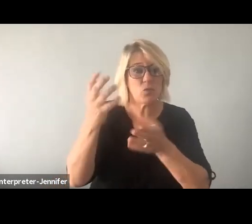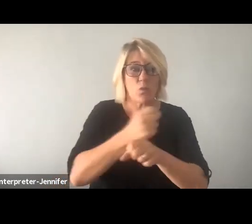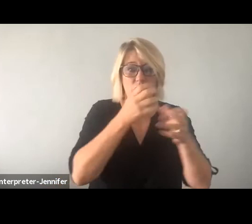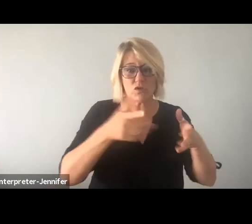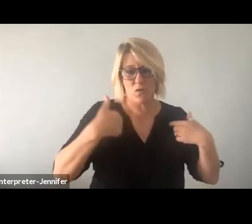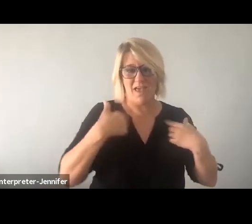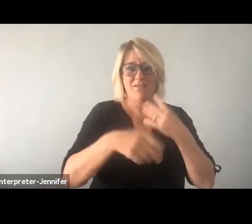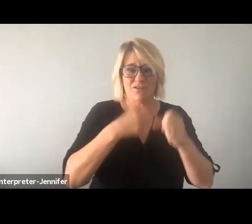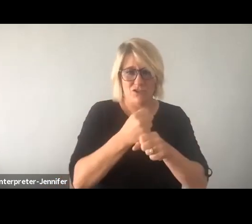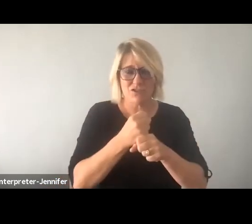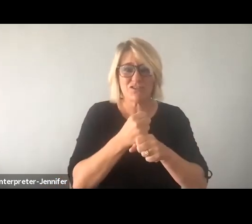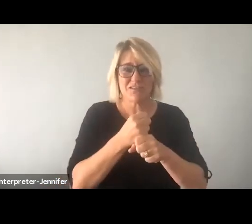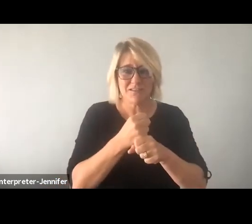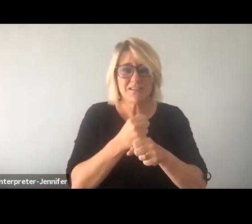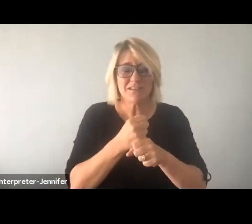year.